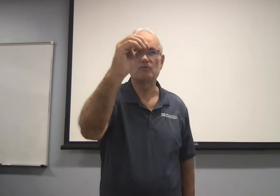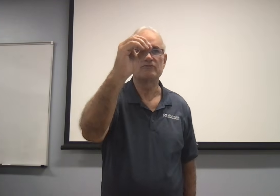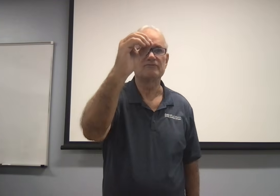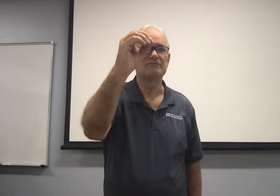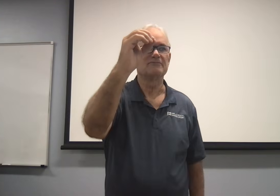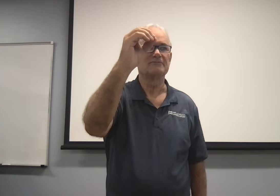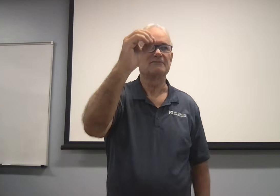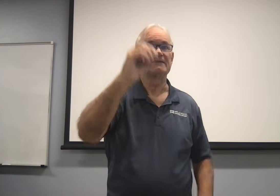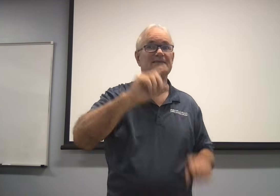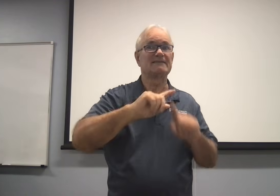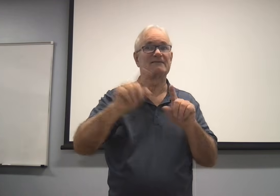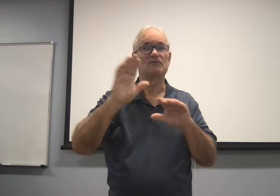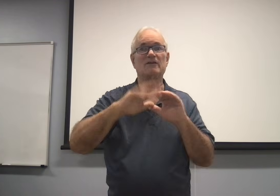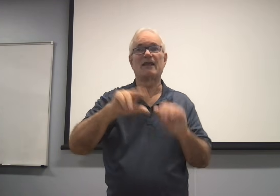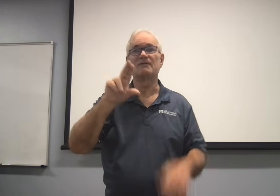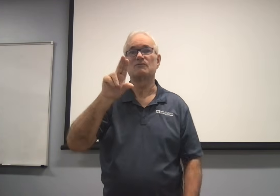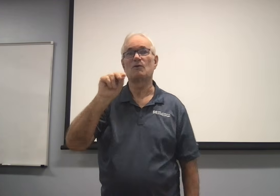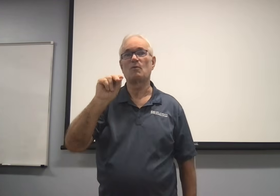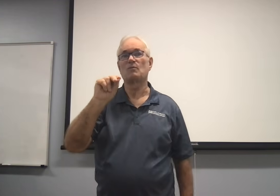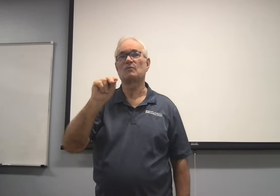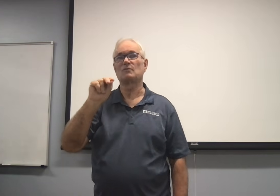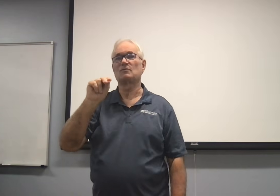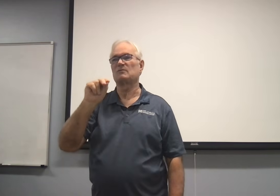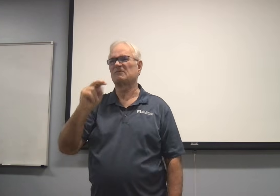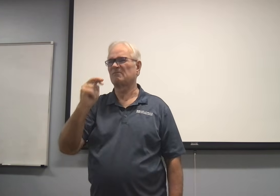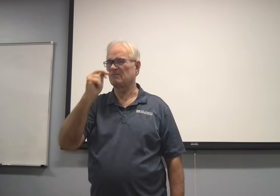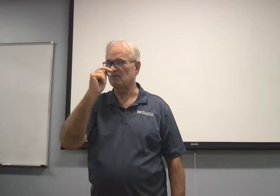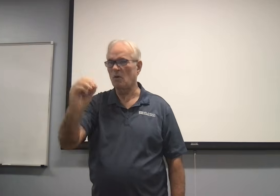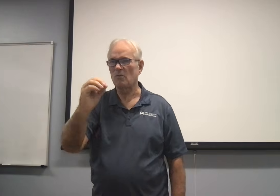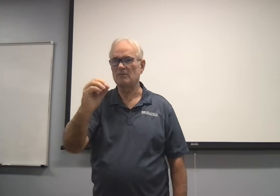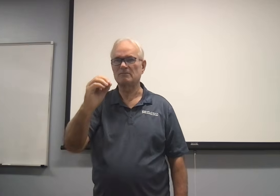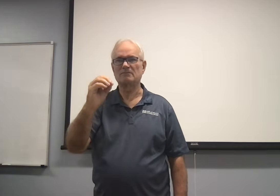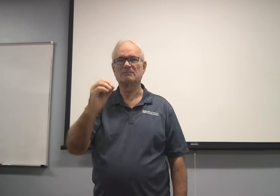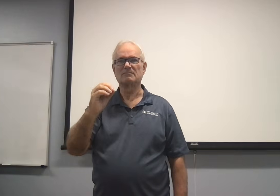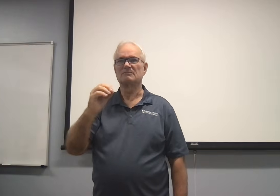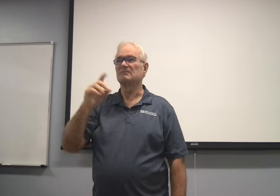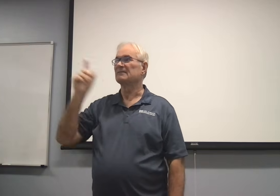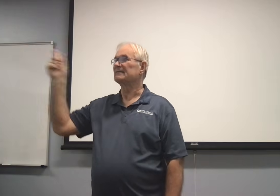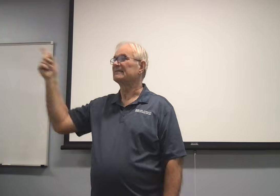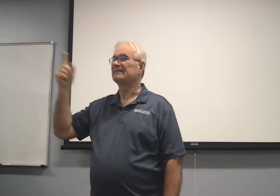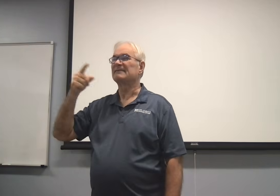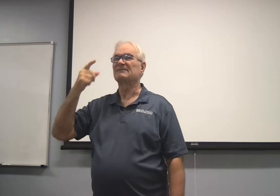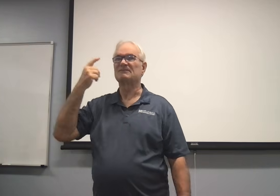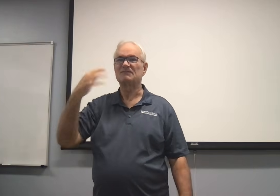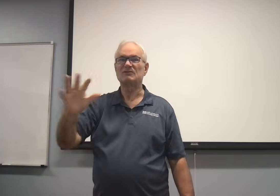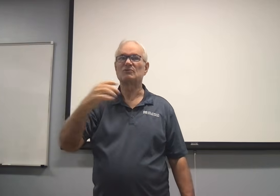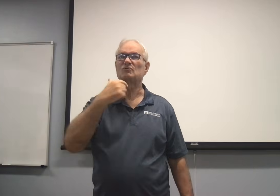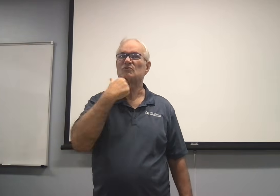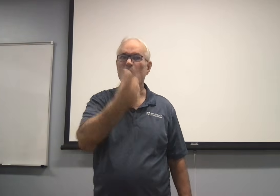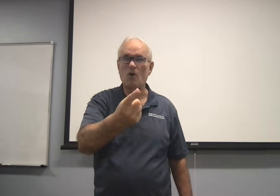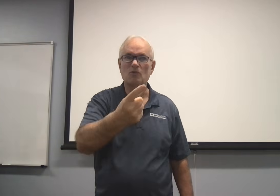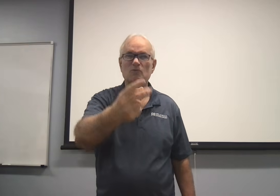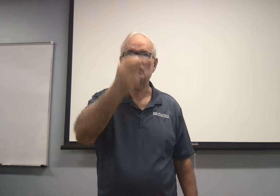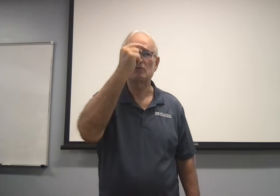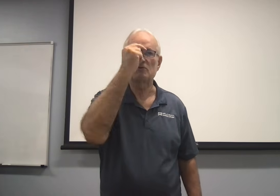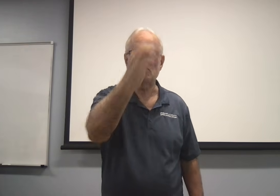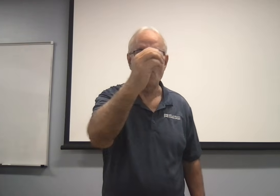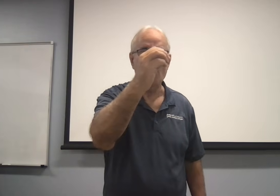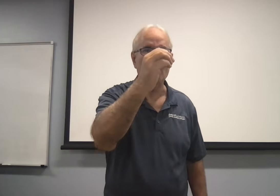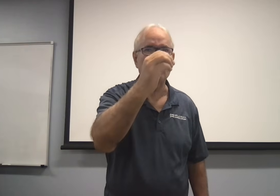There's also no, N-O. It's different than no. This is like no. Like if I already told